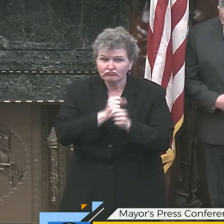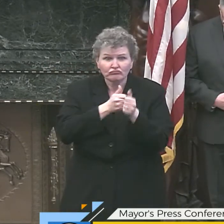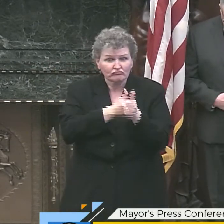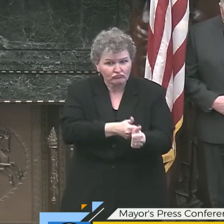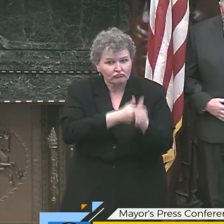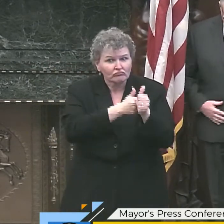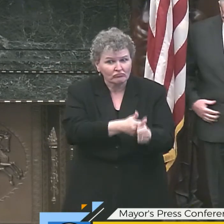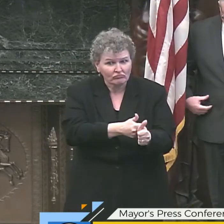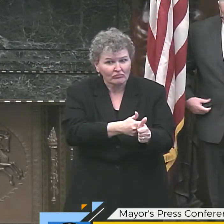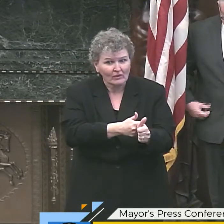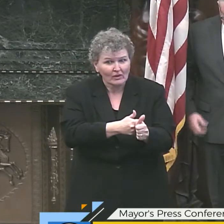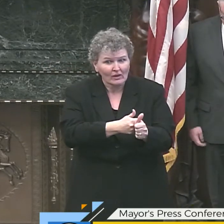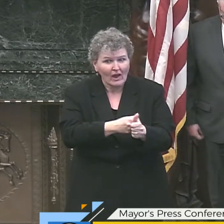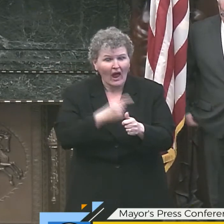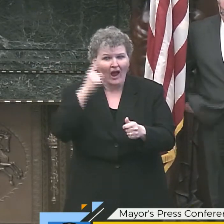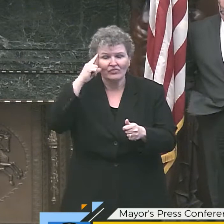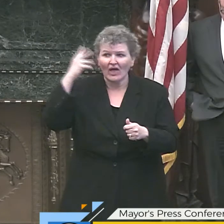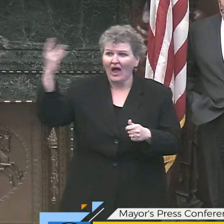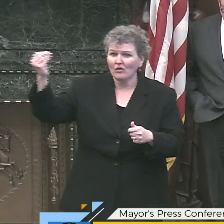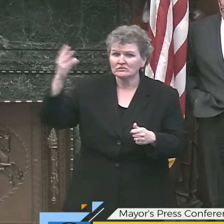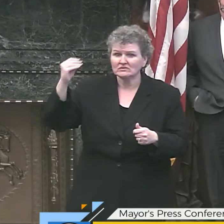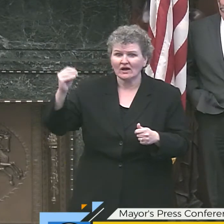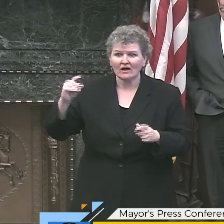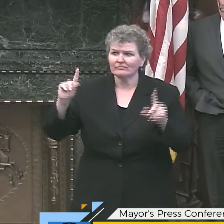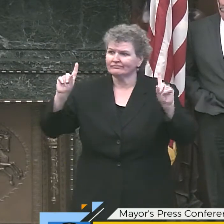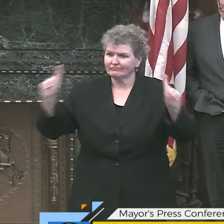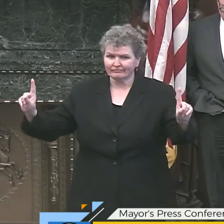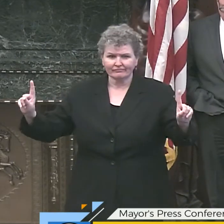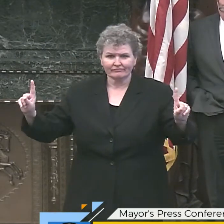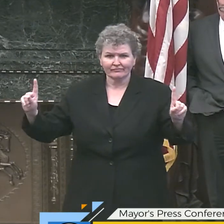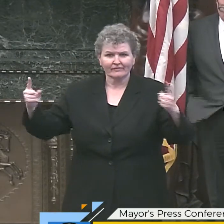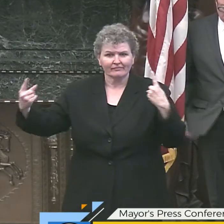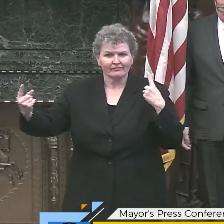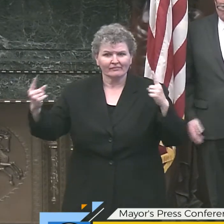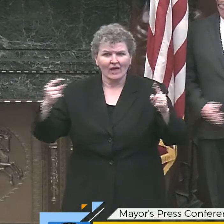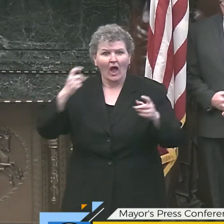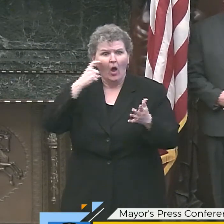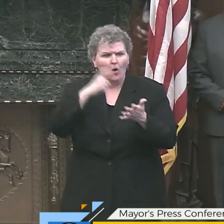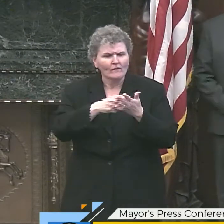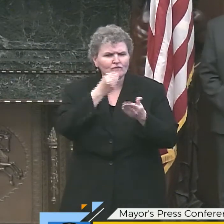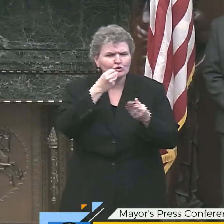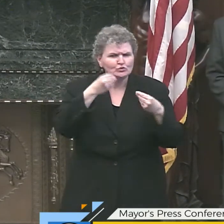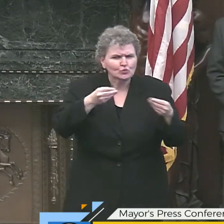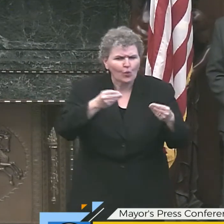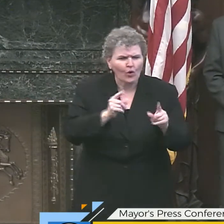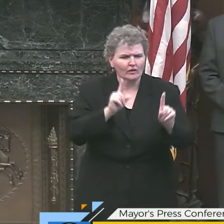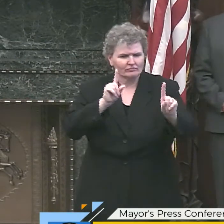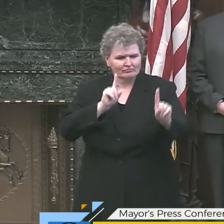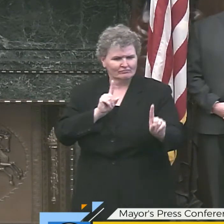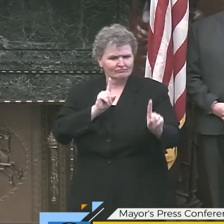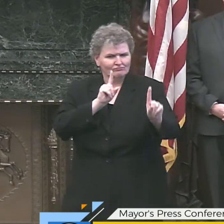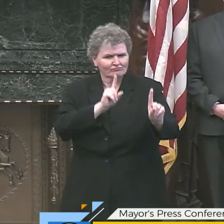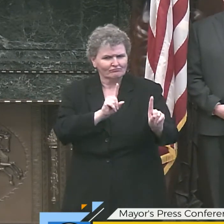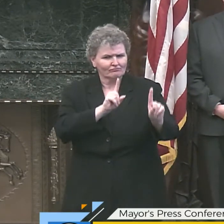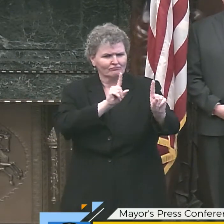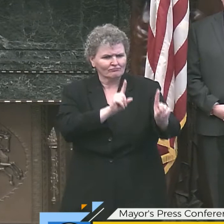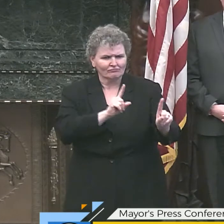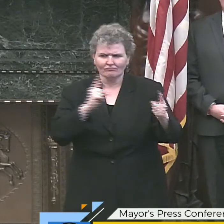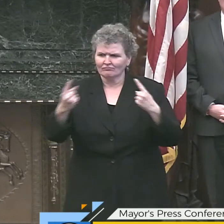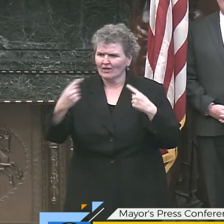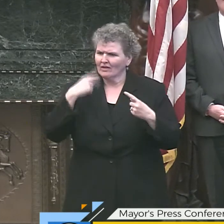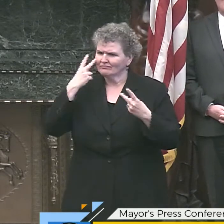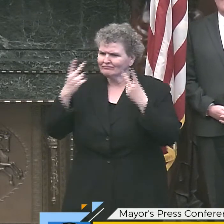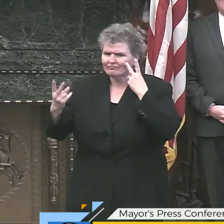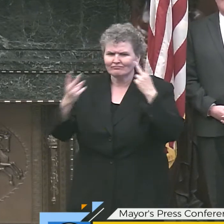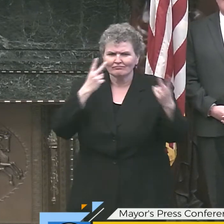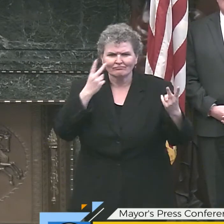are keeping a distance. When I've gone to the grocery store, I notice that people keep a distance from each other. The grocery store limits the number of people who are in the store at a